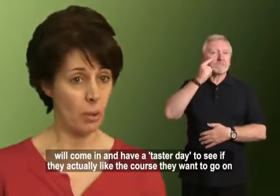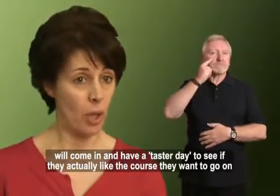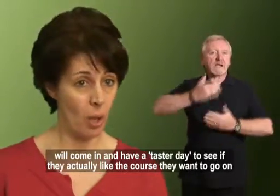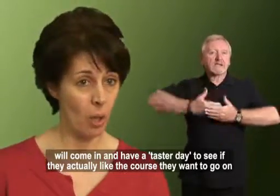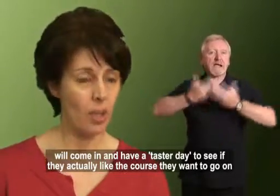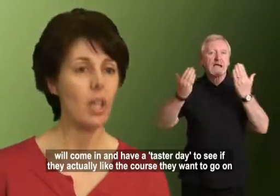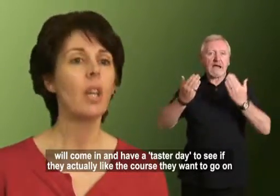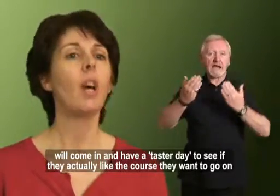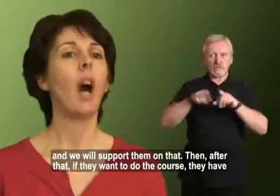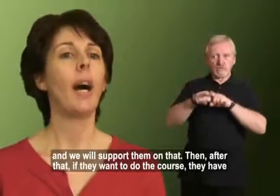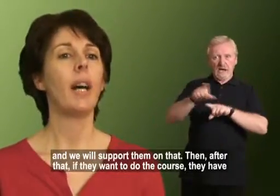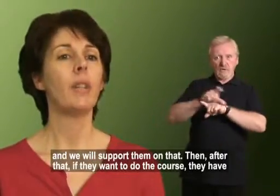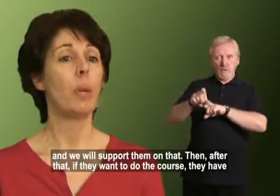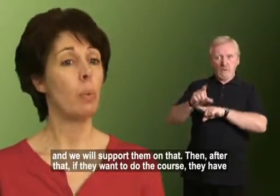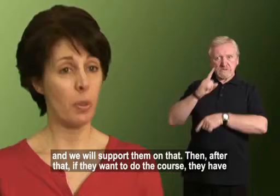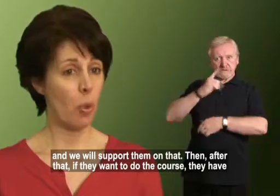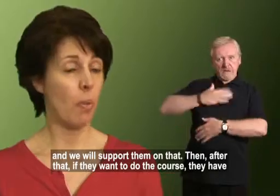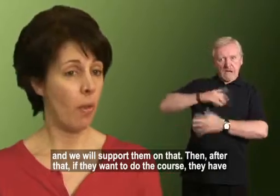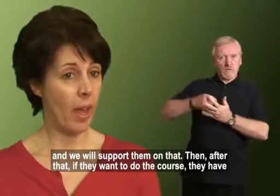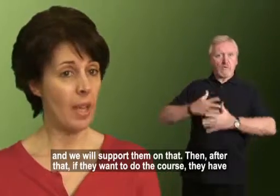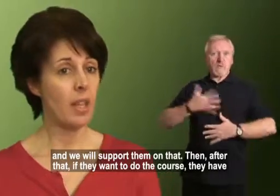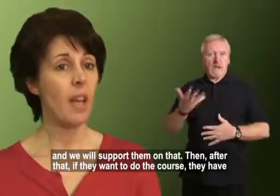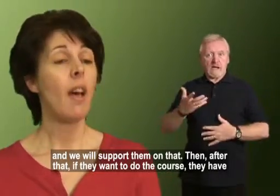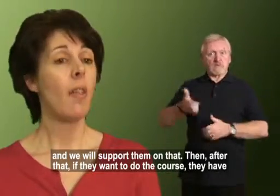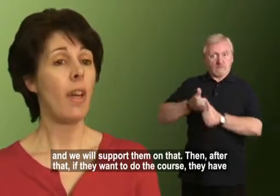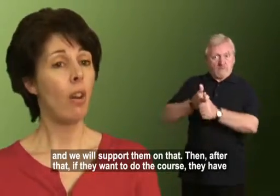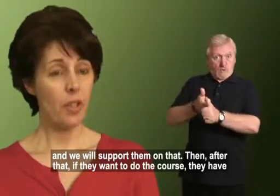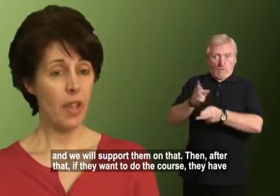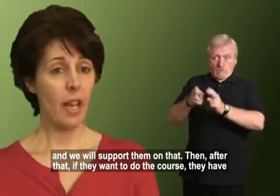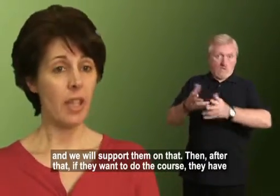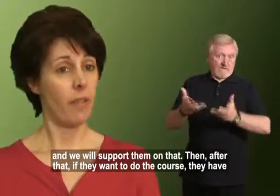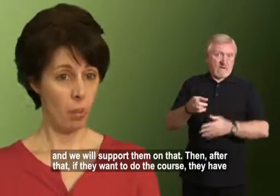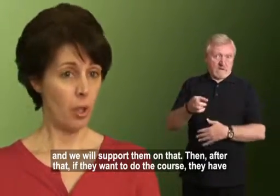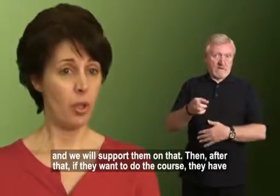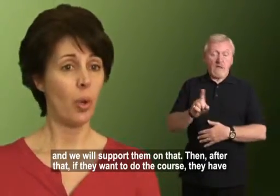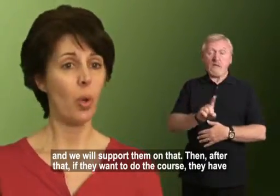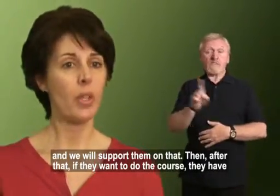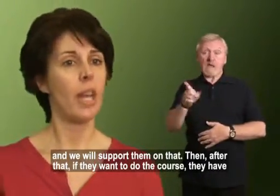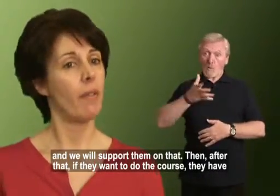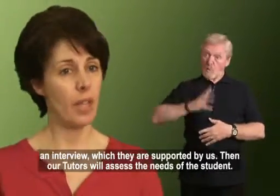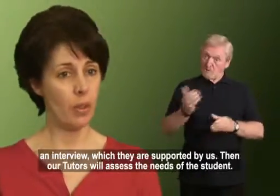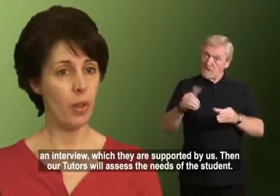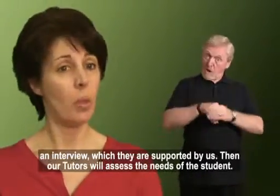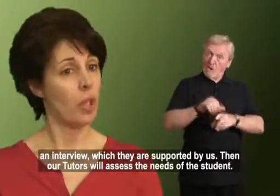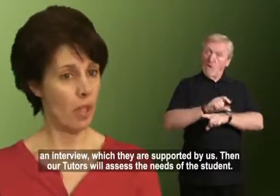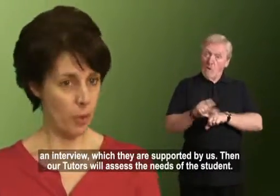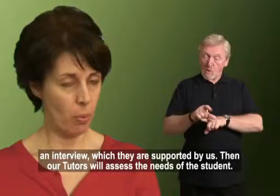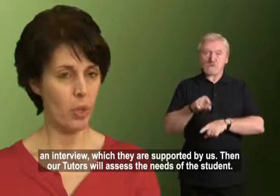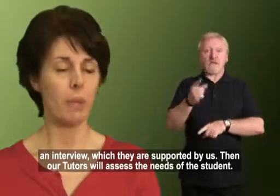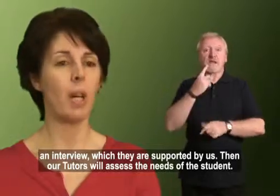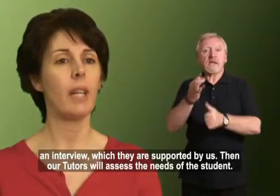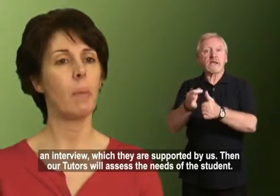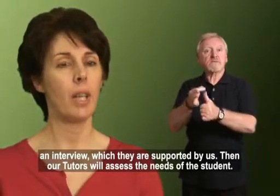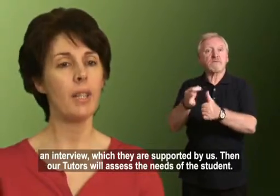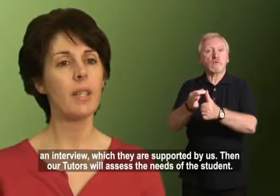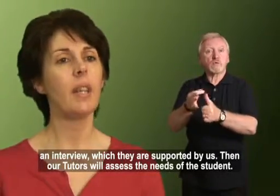the course they want to go on, and we will support them on that. Then after that, if they want to do the course, they have an interview which they are